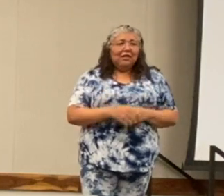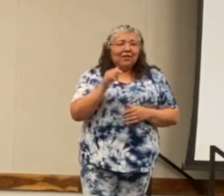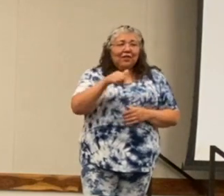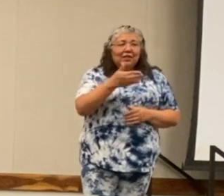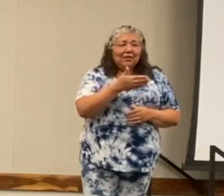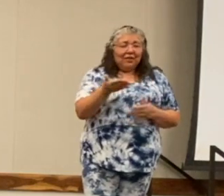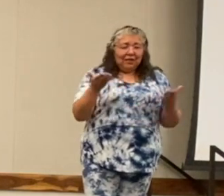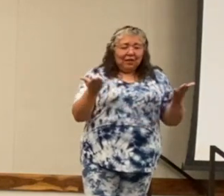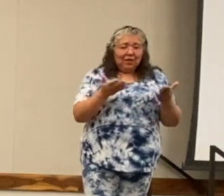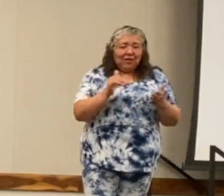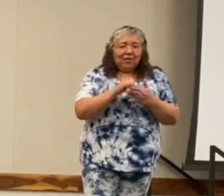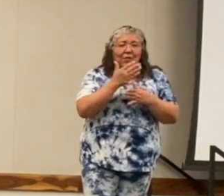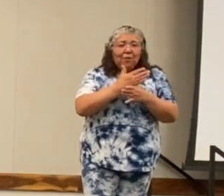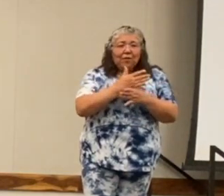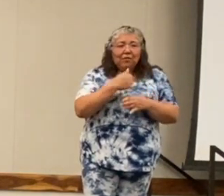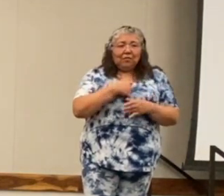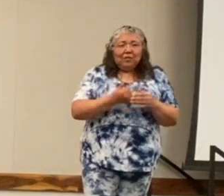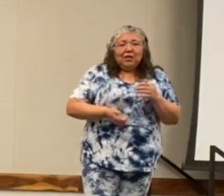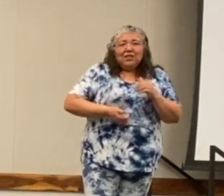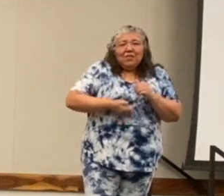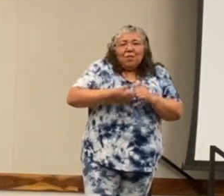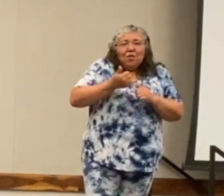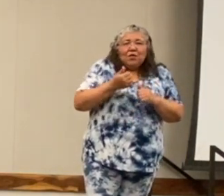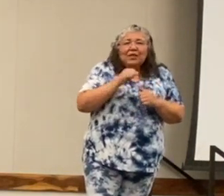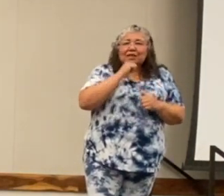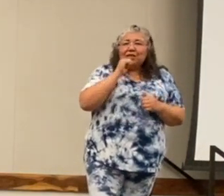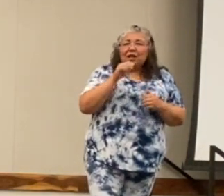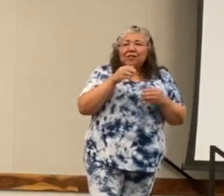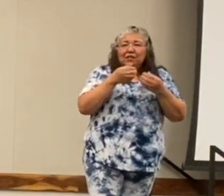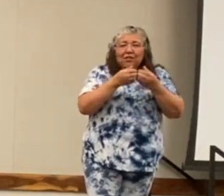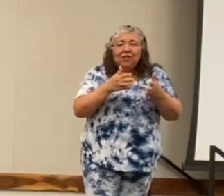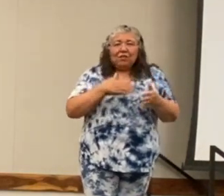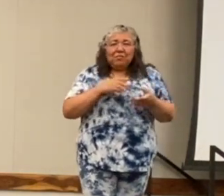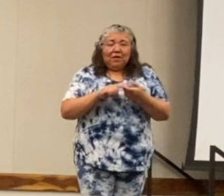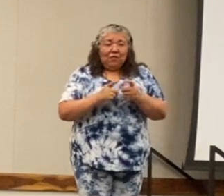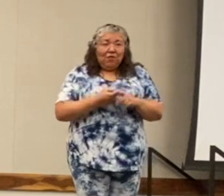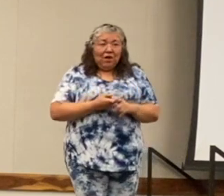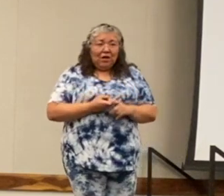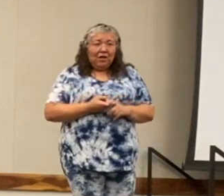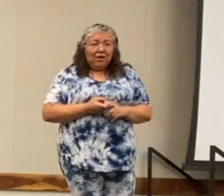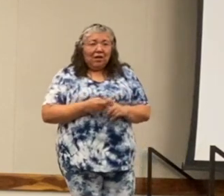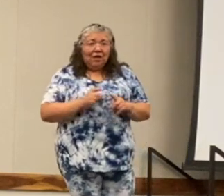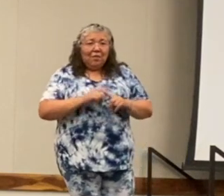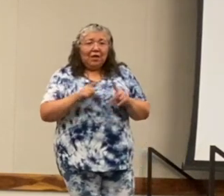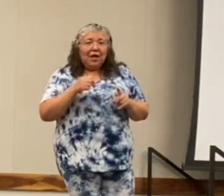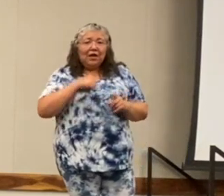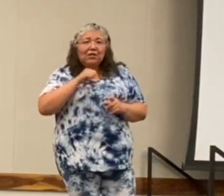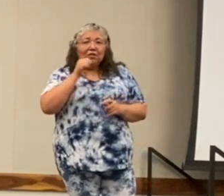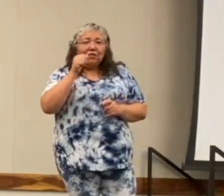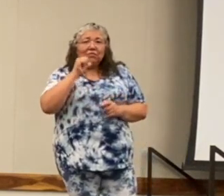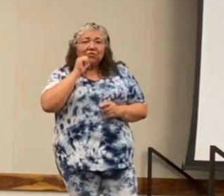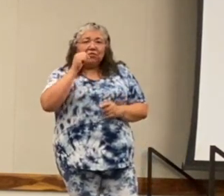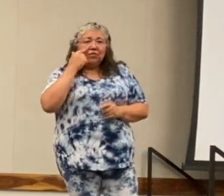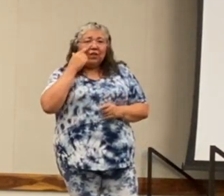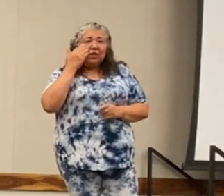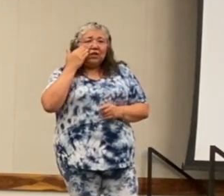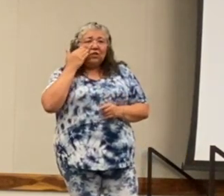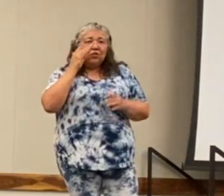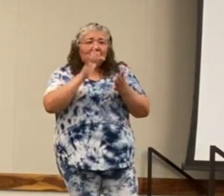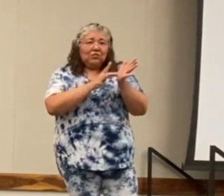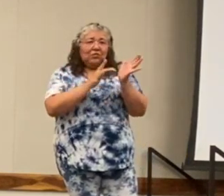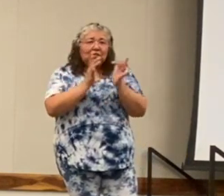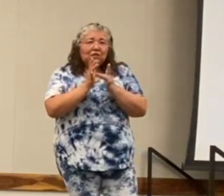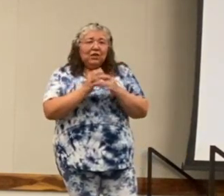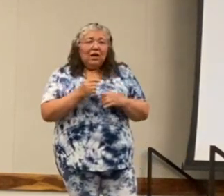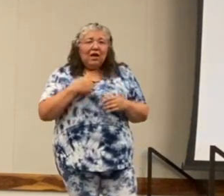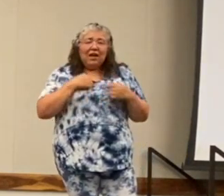thing here that bothers me the most is not that I lost my friend, but I don't think he knew Jesus.